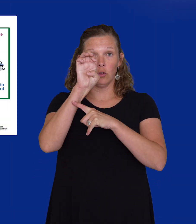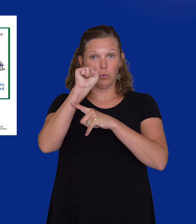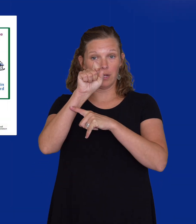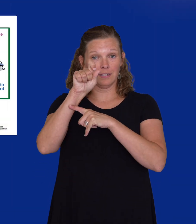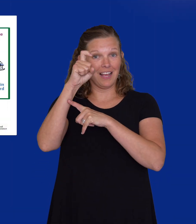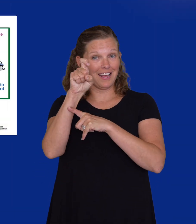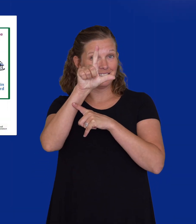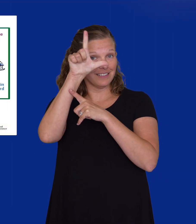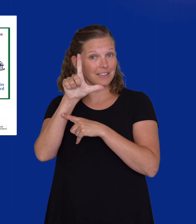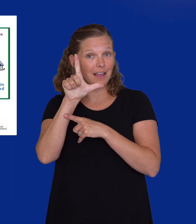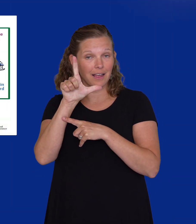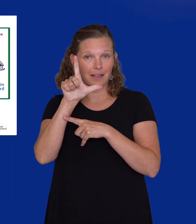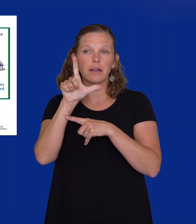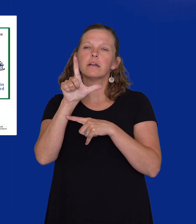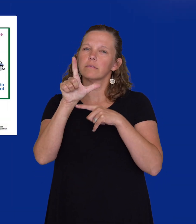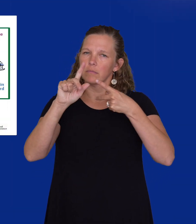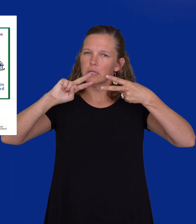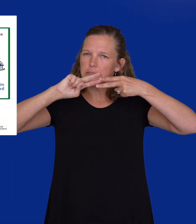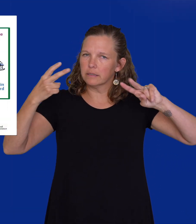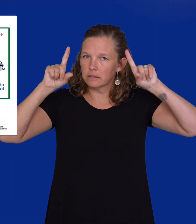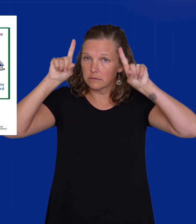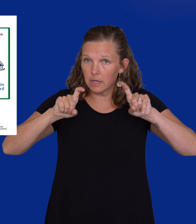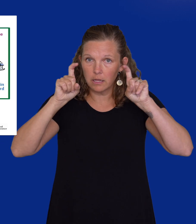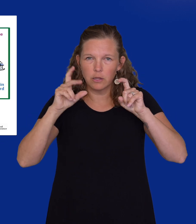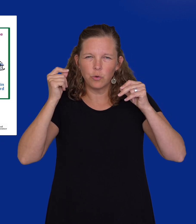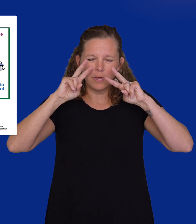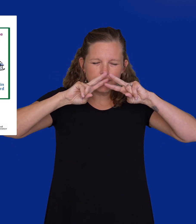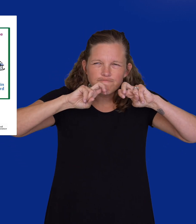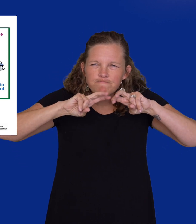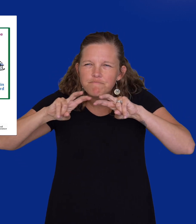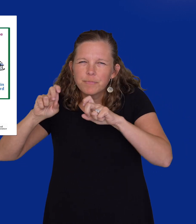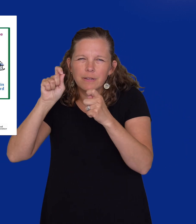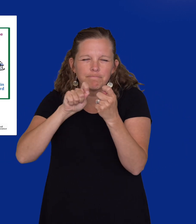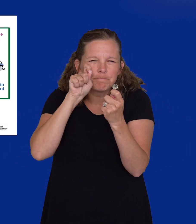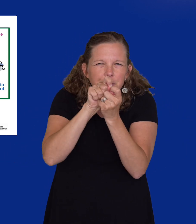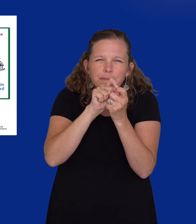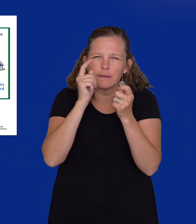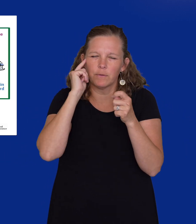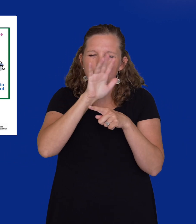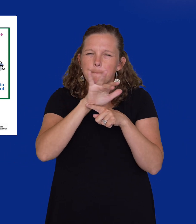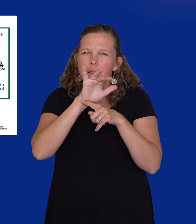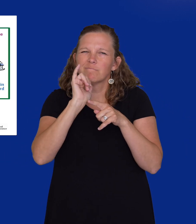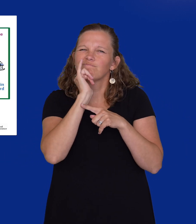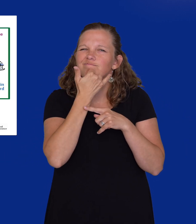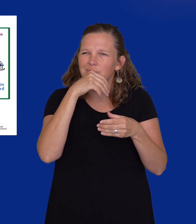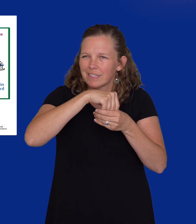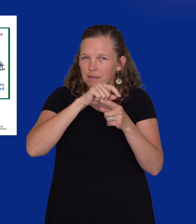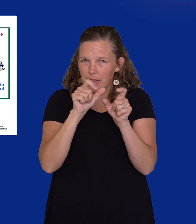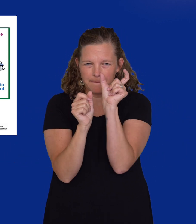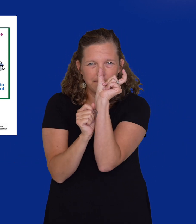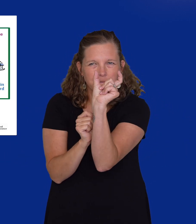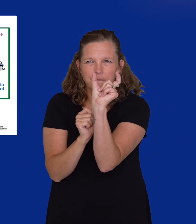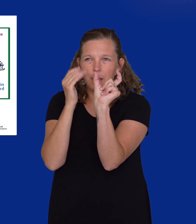WES XL is a genetic test that looks for spelling changes, not only in the pieces of genes